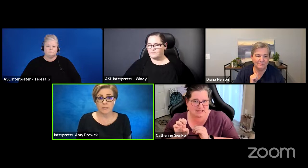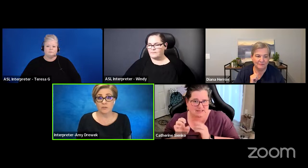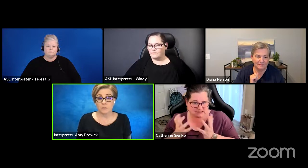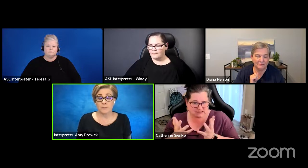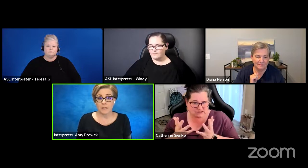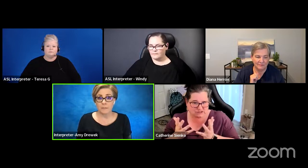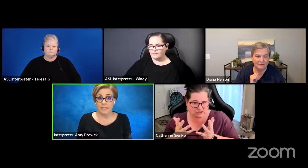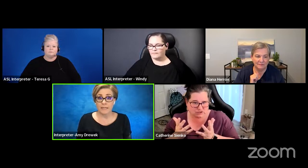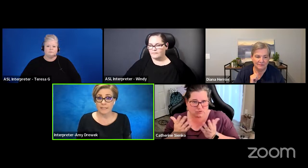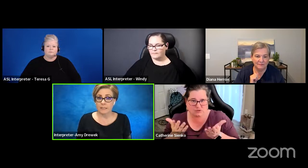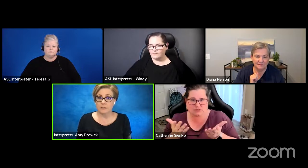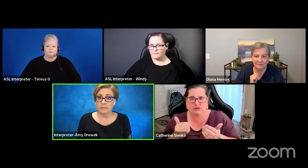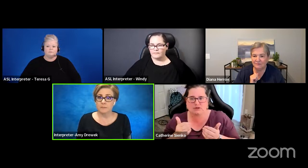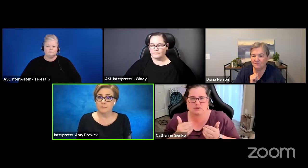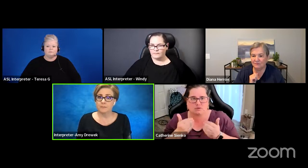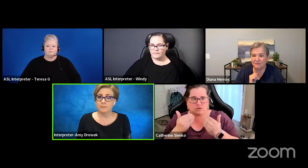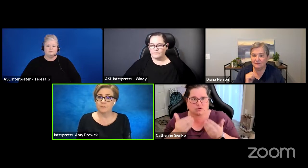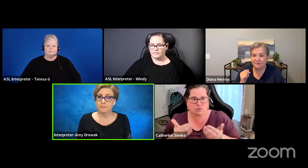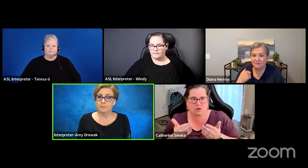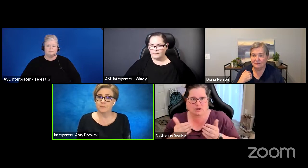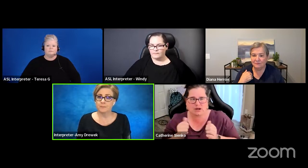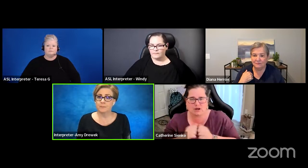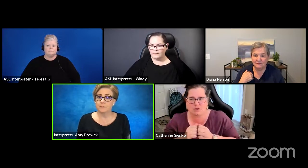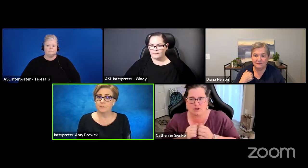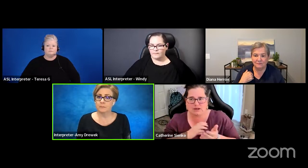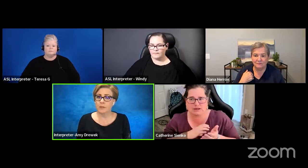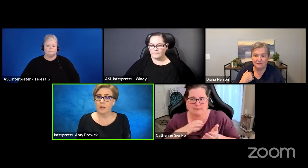And we actually should pick a meeting date.